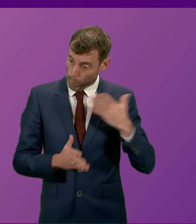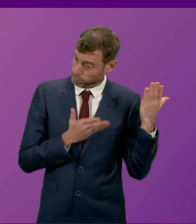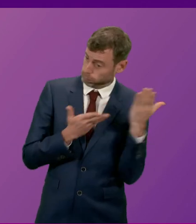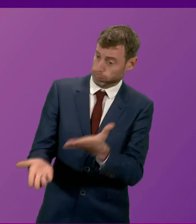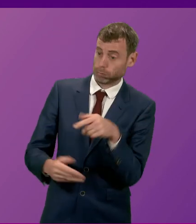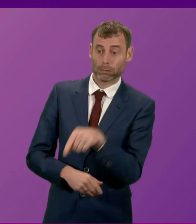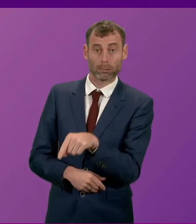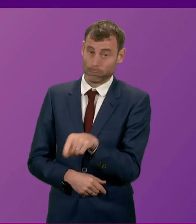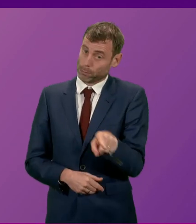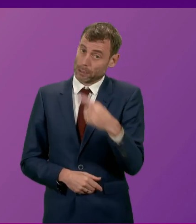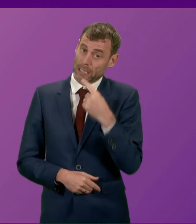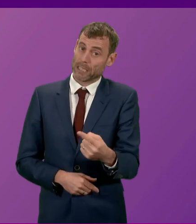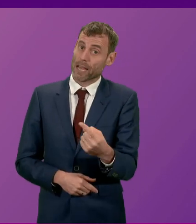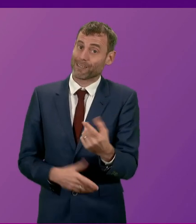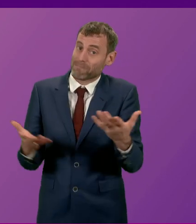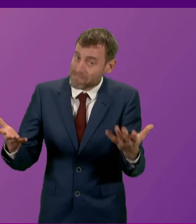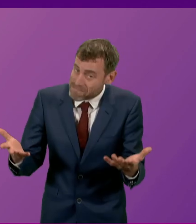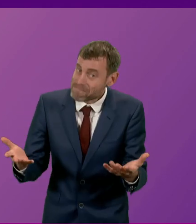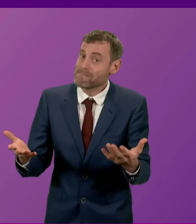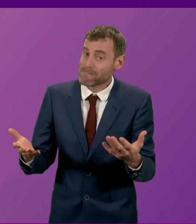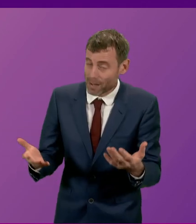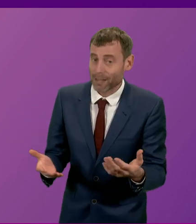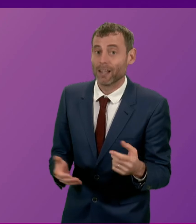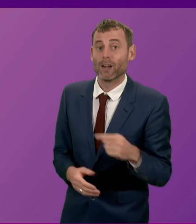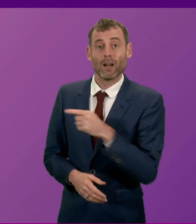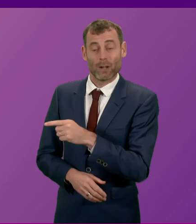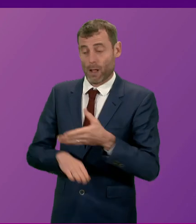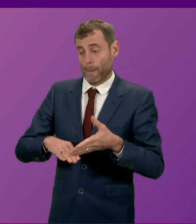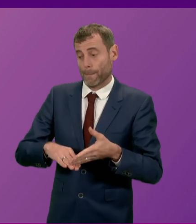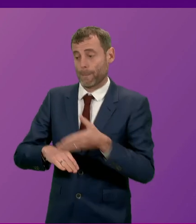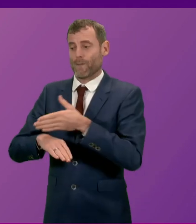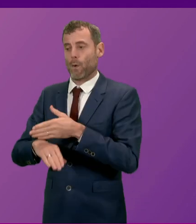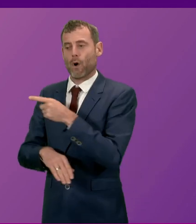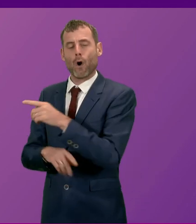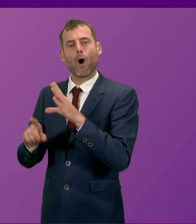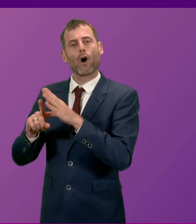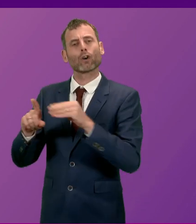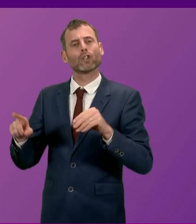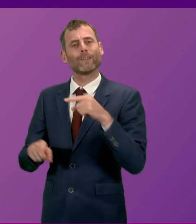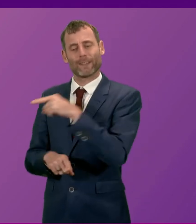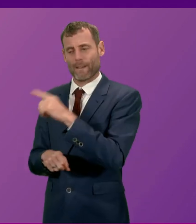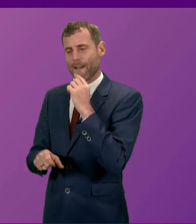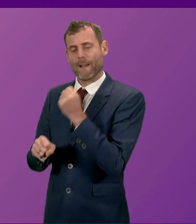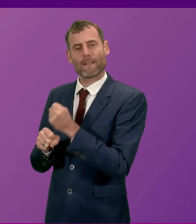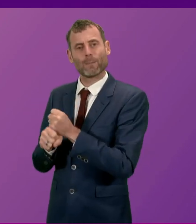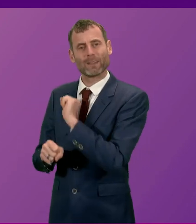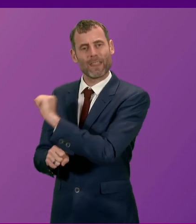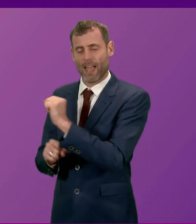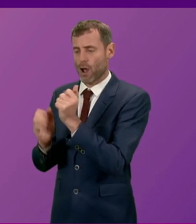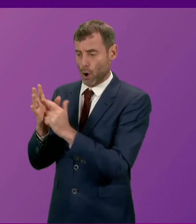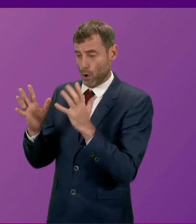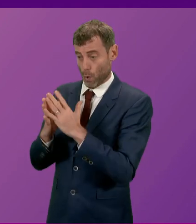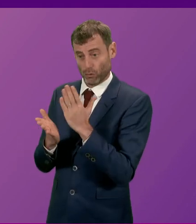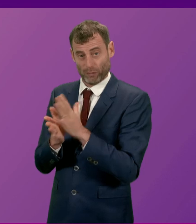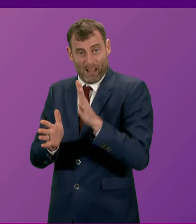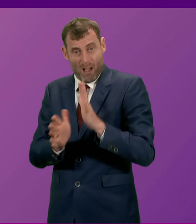the legislation which has been used by the previous Conservative government to undermine workers and labour rights in Scotland. And of course, I very much